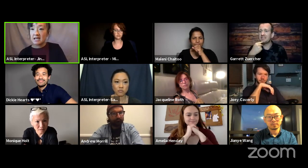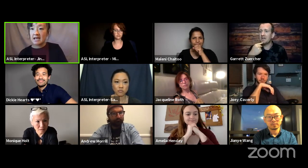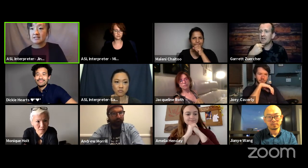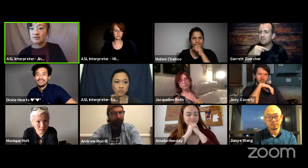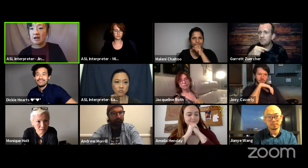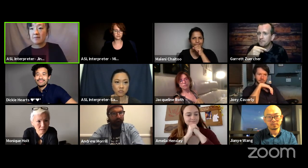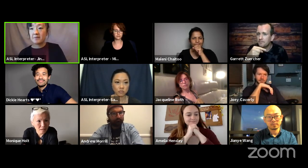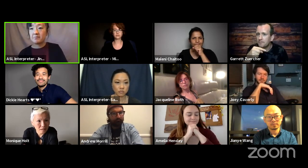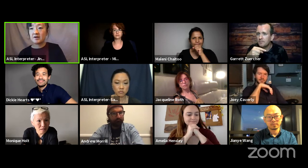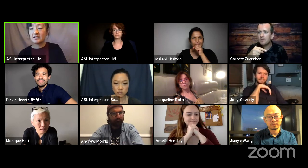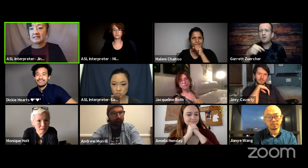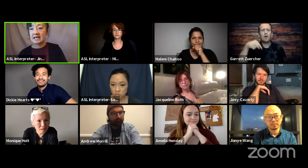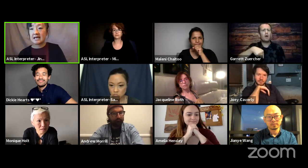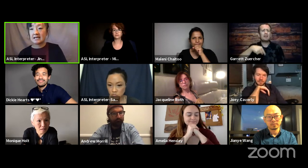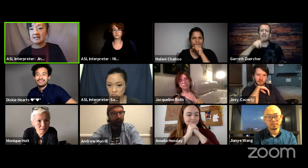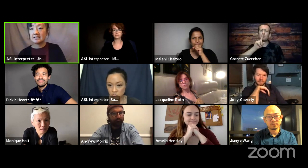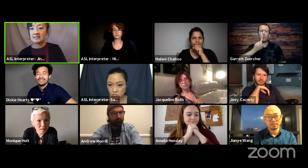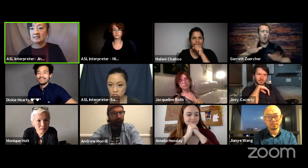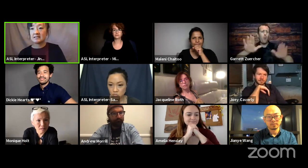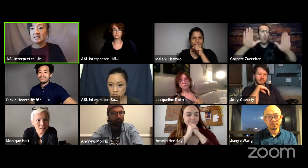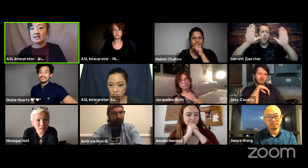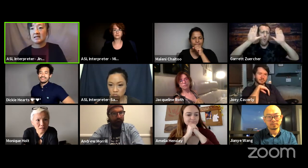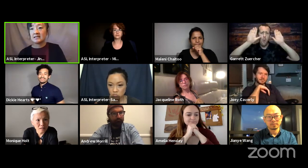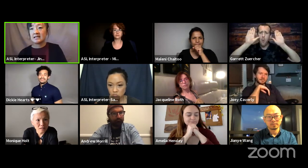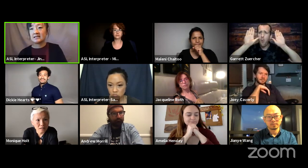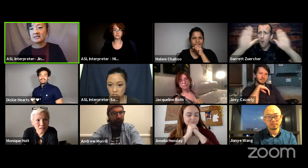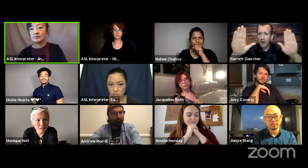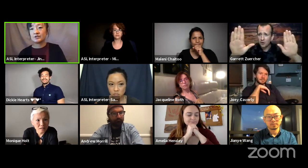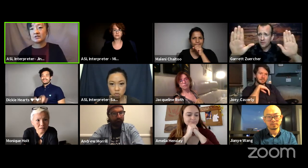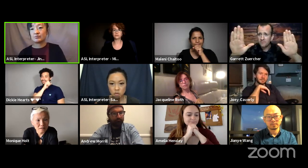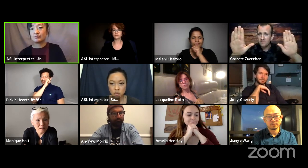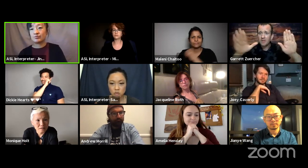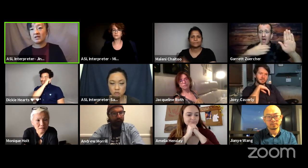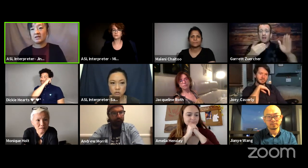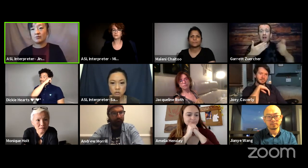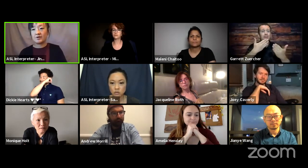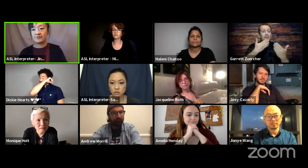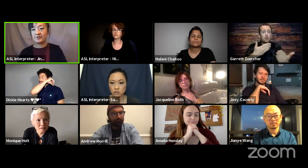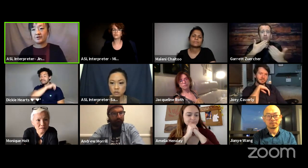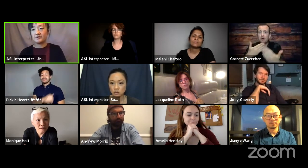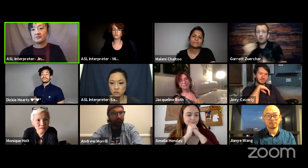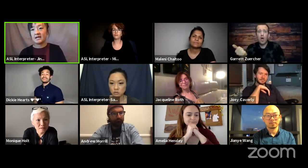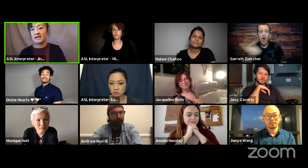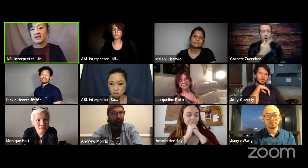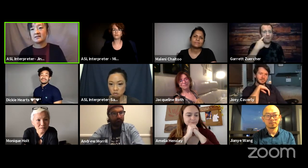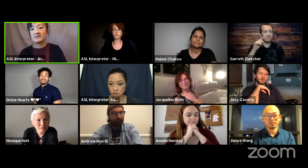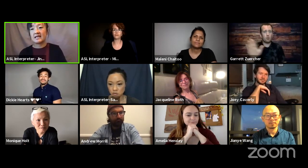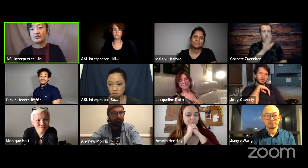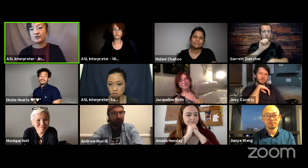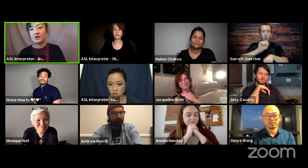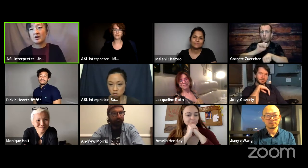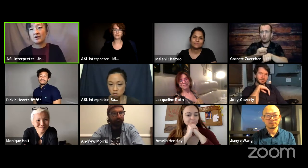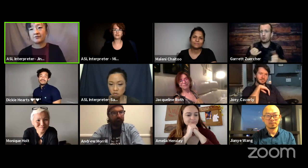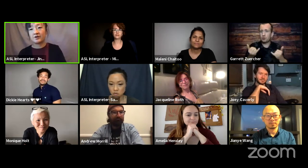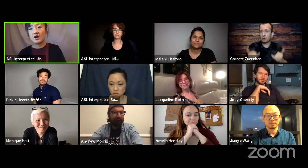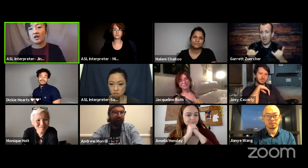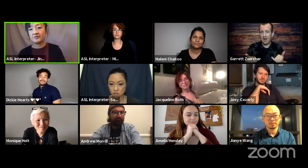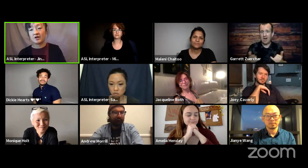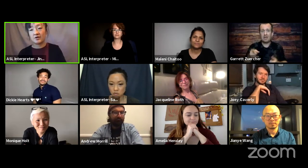And to wrap up, Mary said that this was just really wonderful. And thank you to all for all of your hard